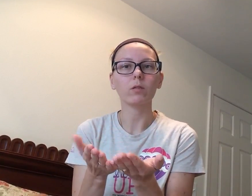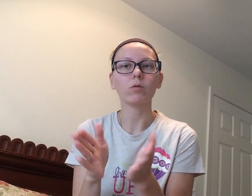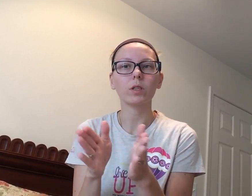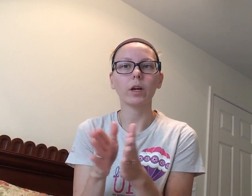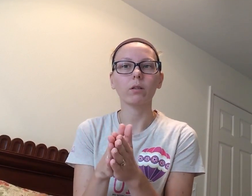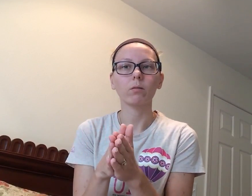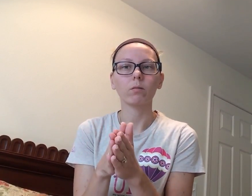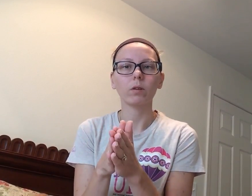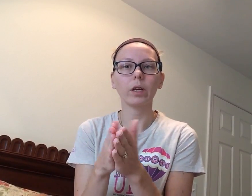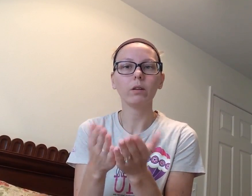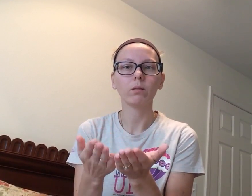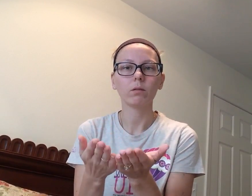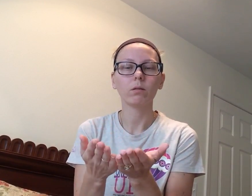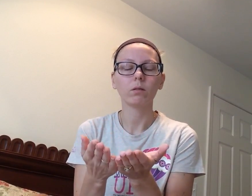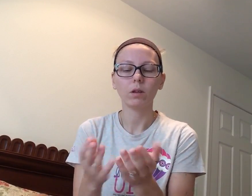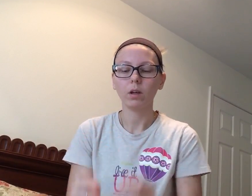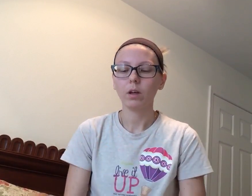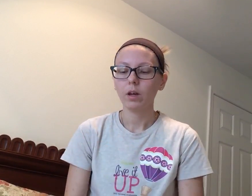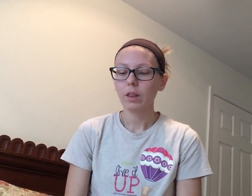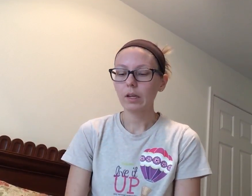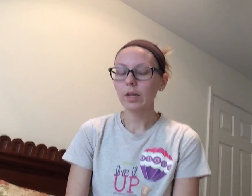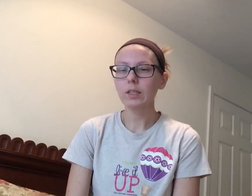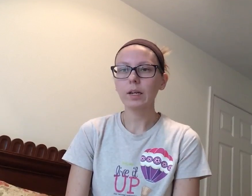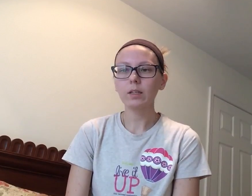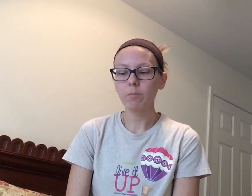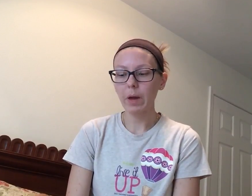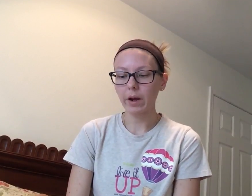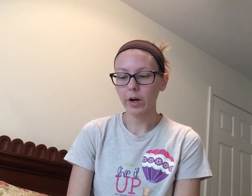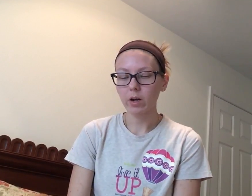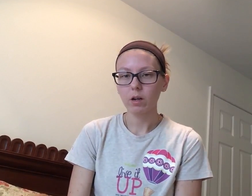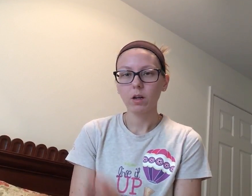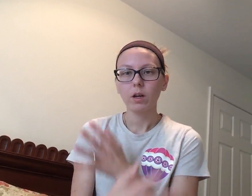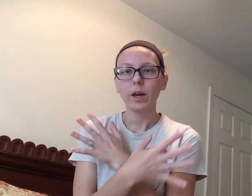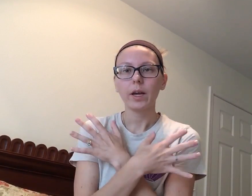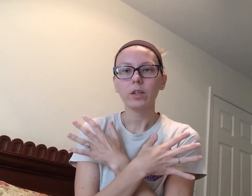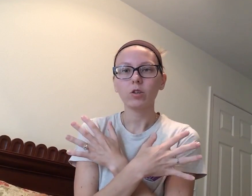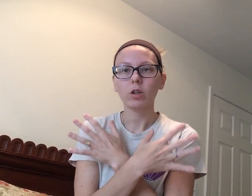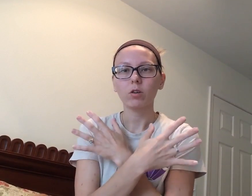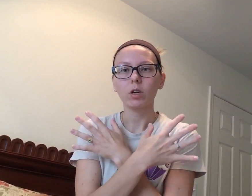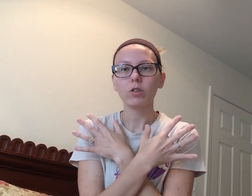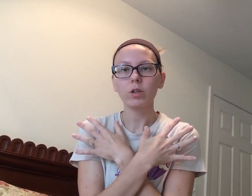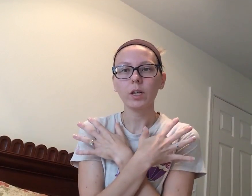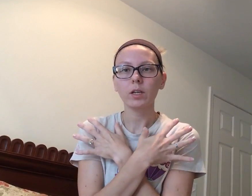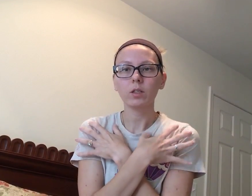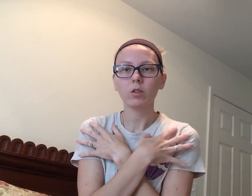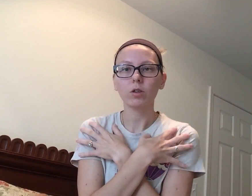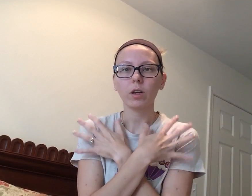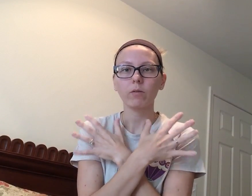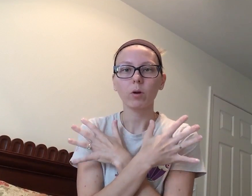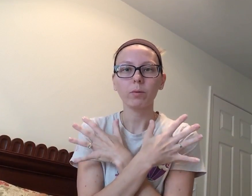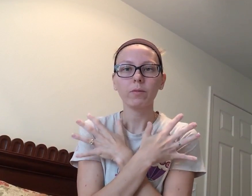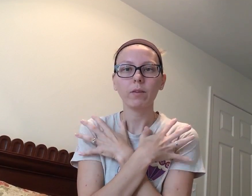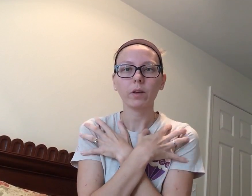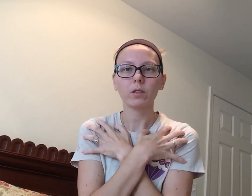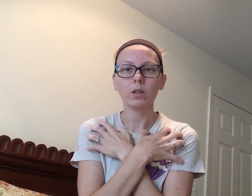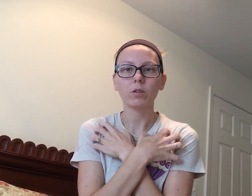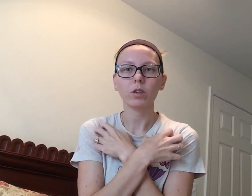natural sign, okay? The next sign is bear. And you're going to cross your hands, you're going to have your open 5 hands, and you're going